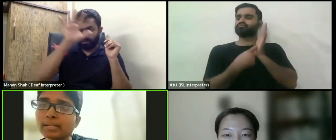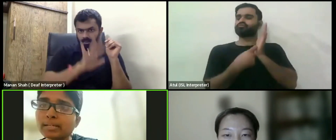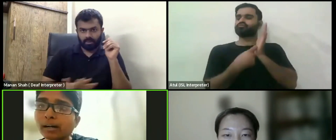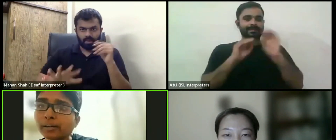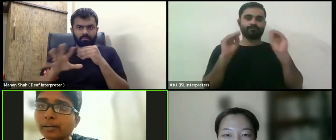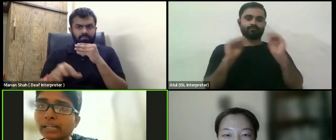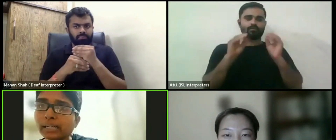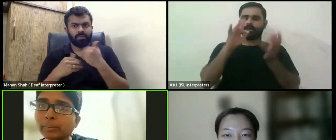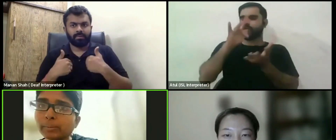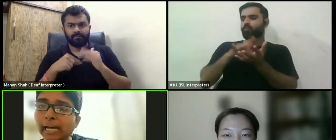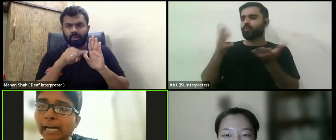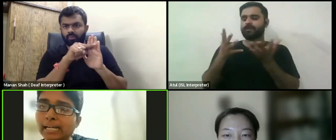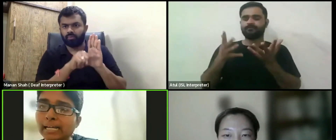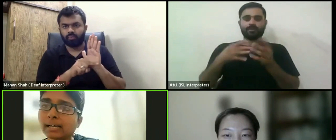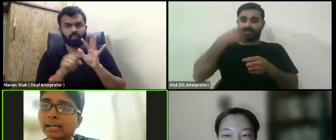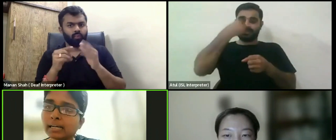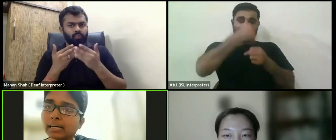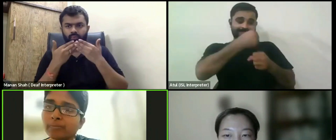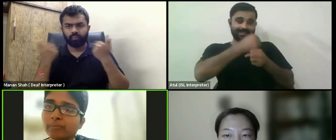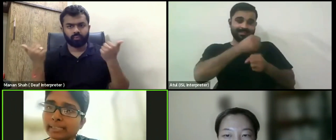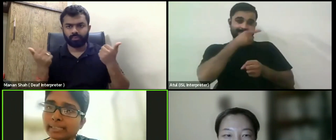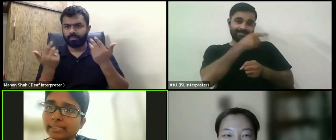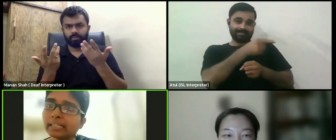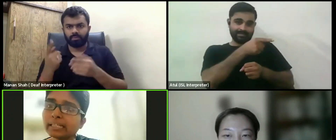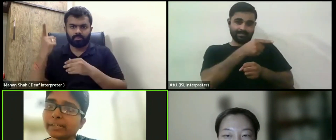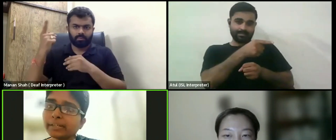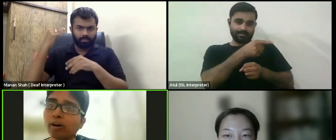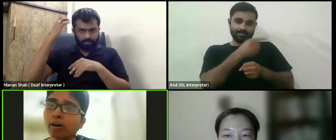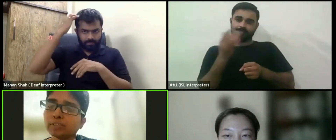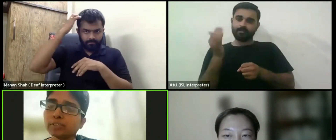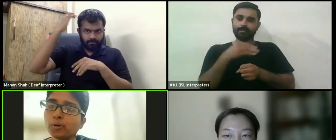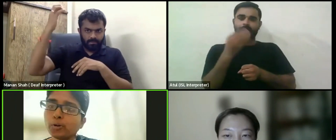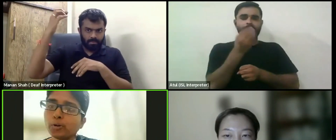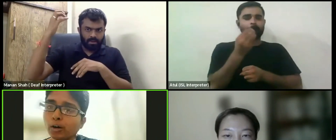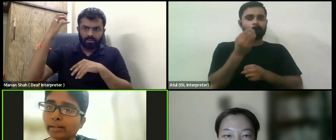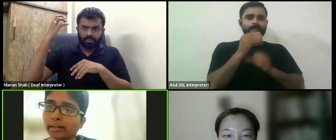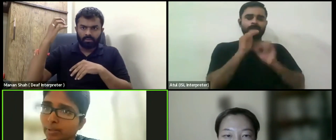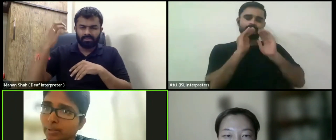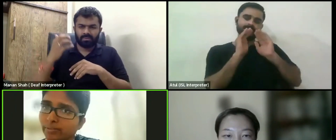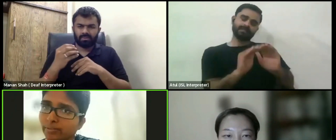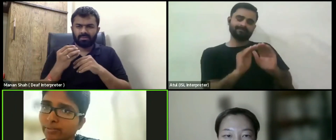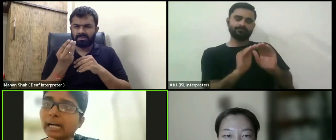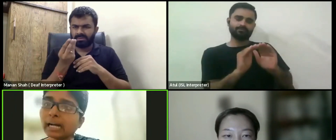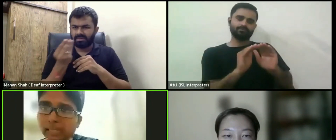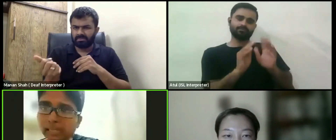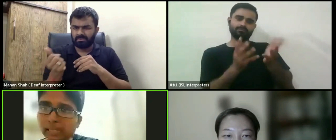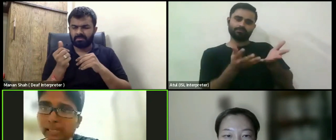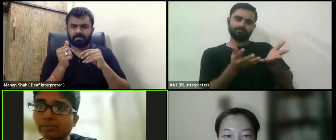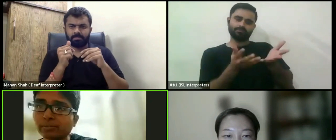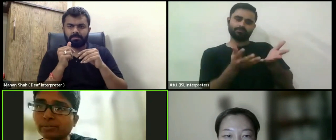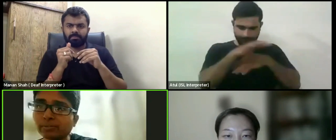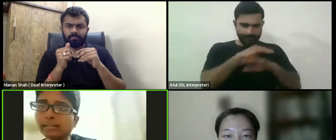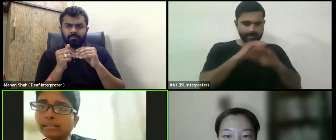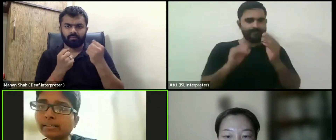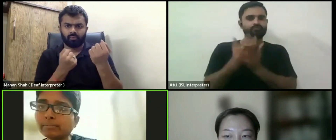Whereas, the government has come up with little bit of support or have started some initiatives